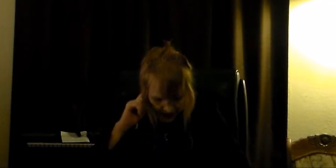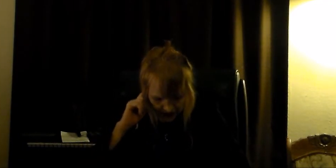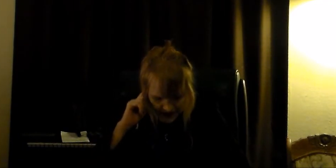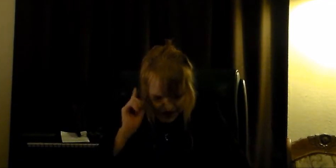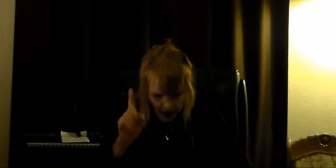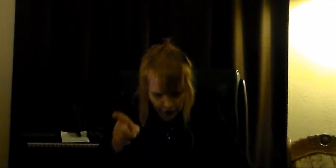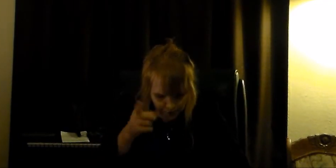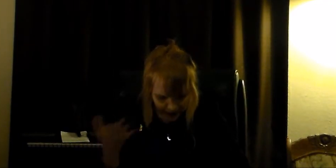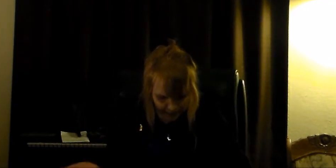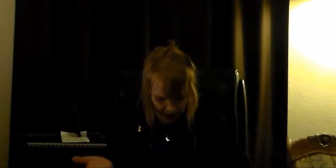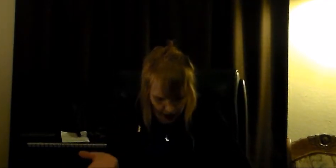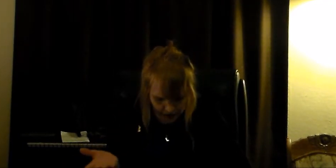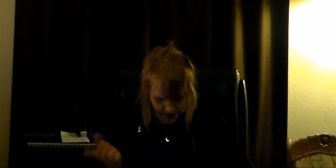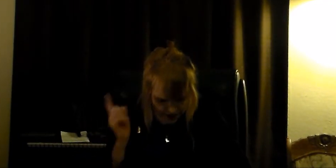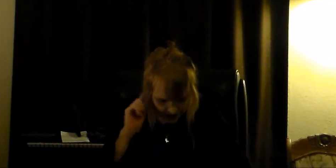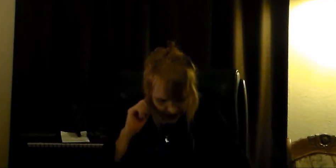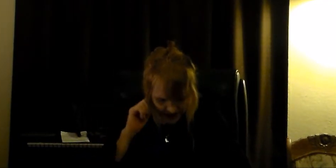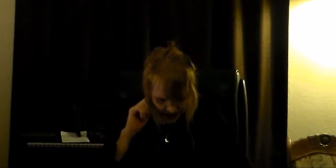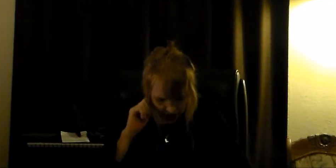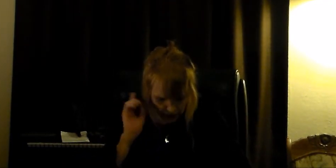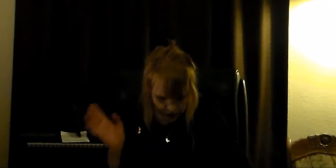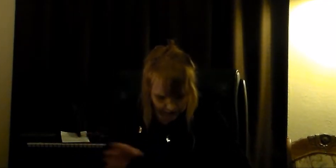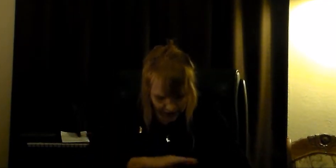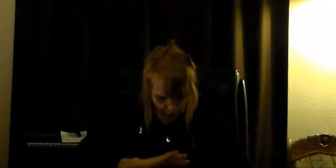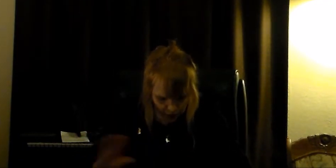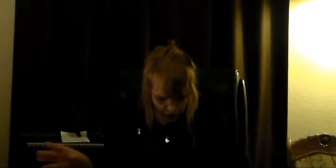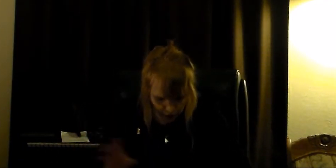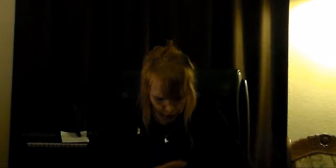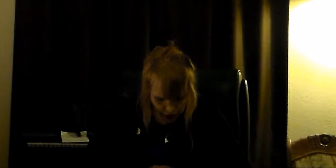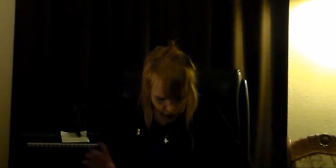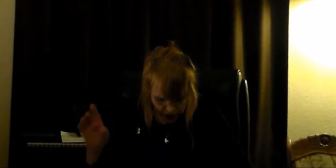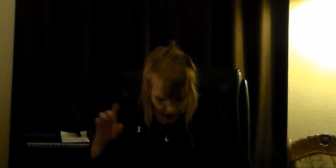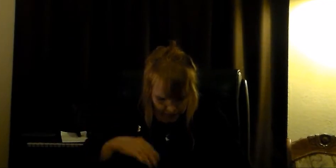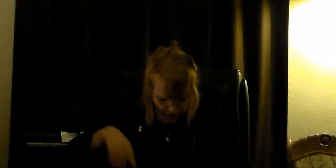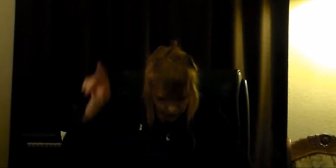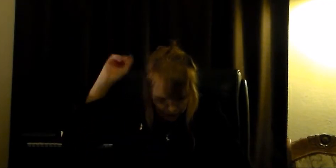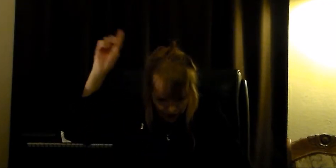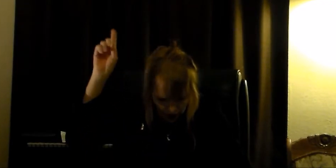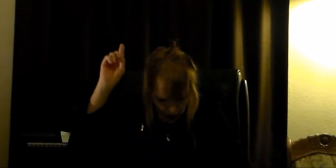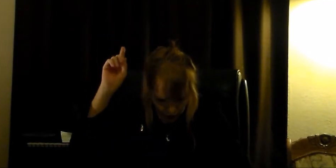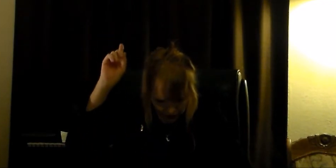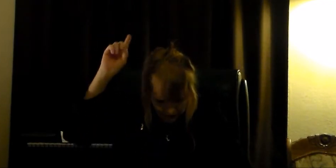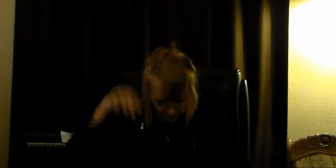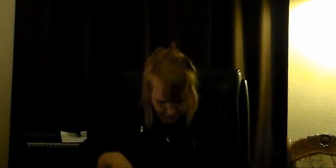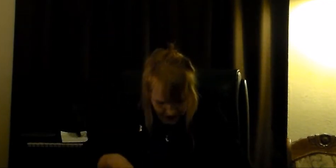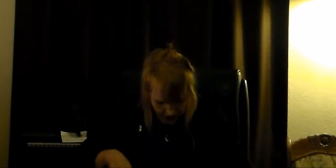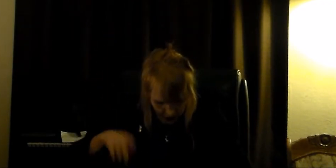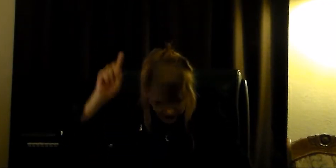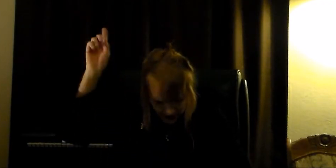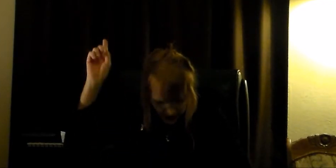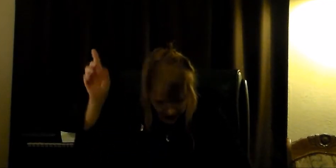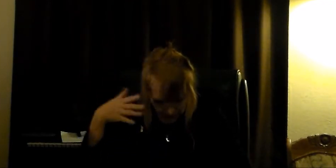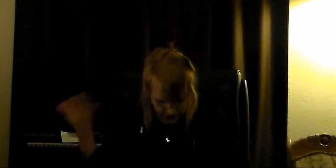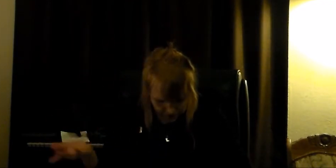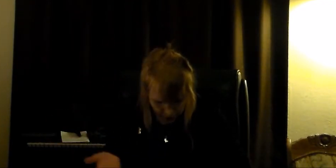Hear this, all you peoples. Listen, all you live in the world, both low and high, rich and